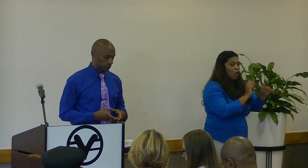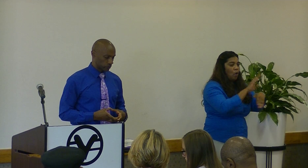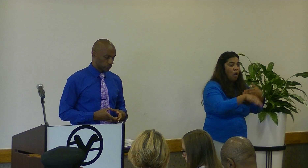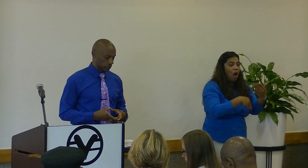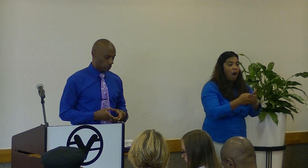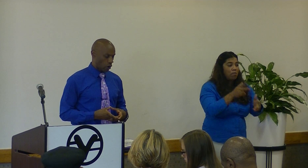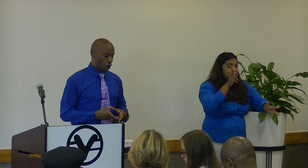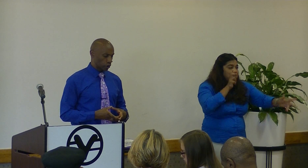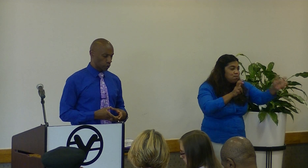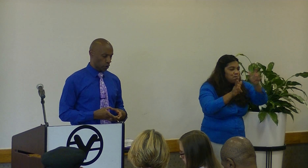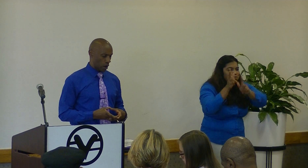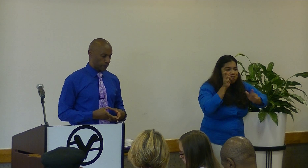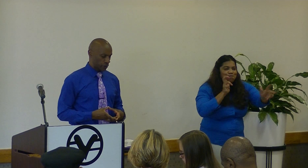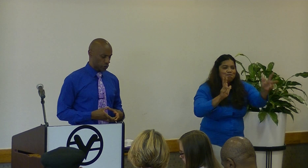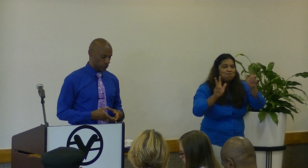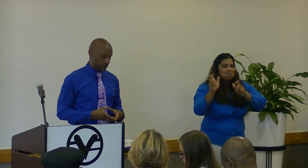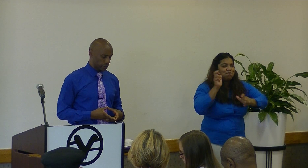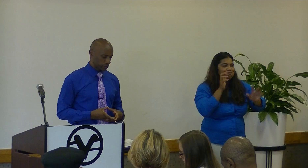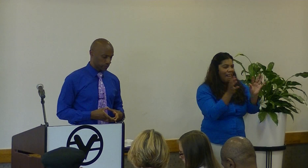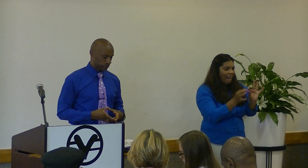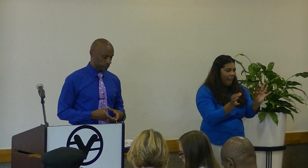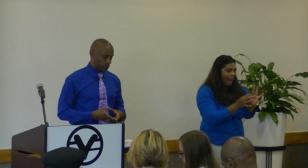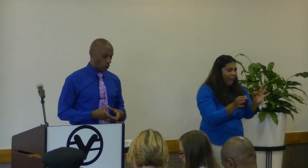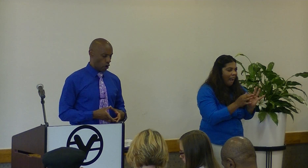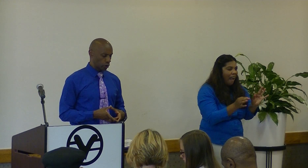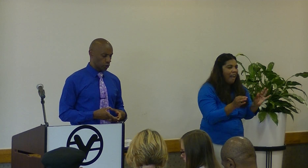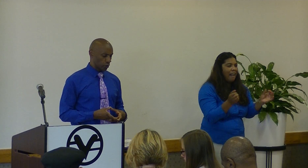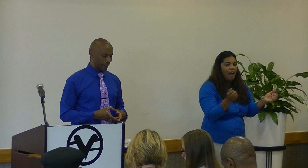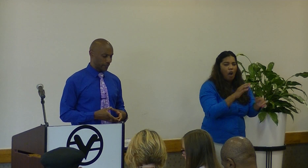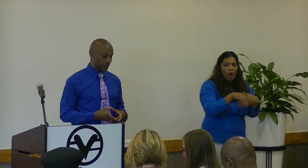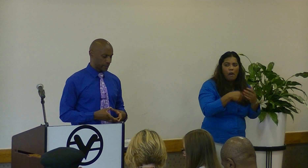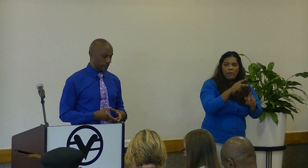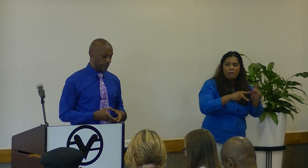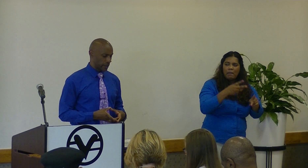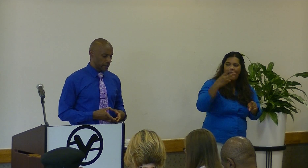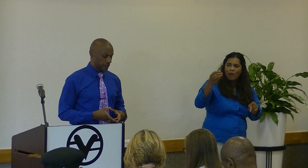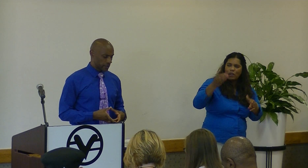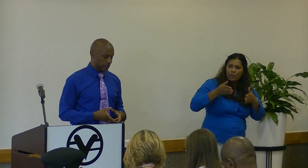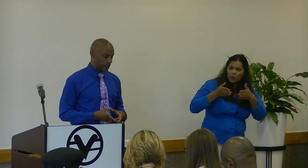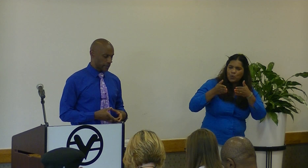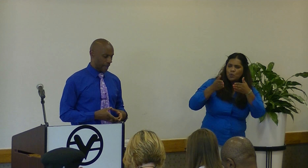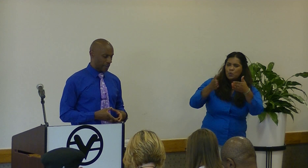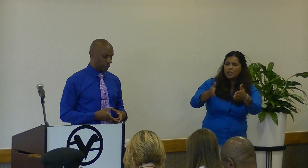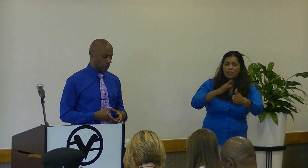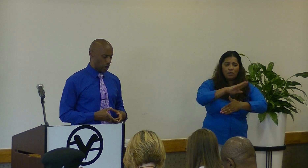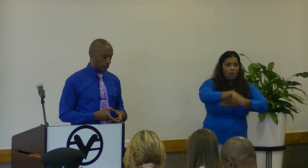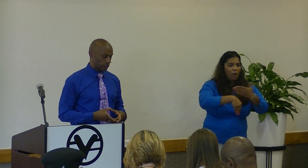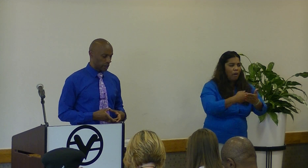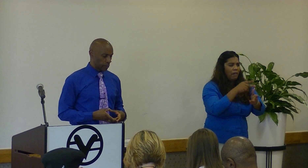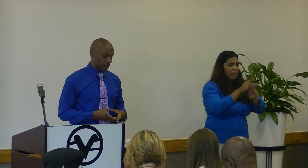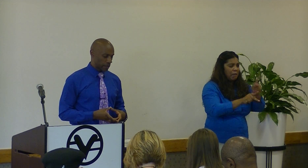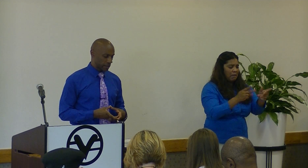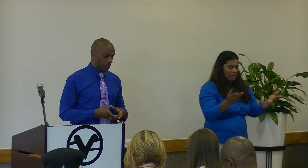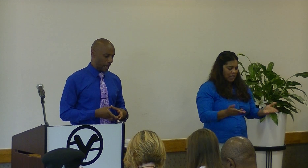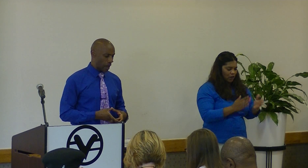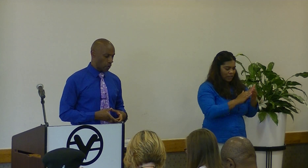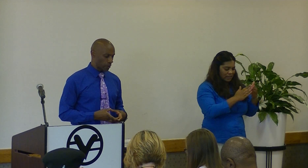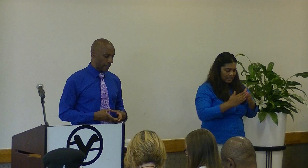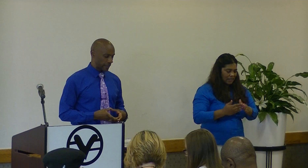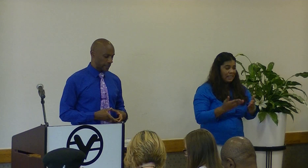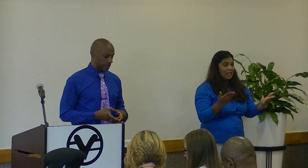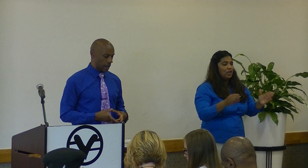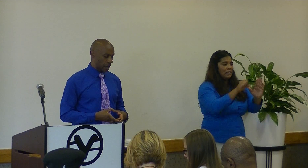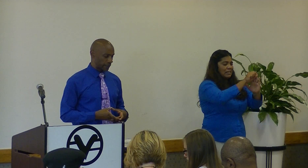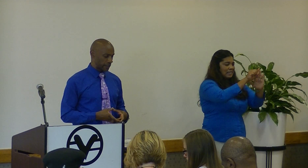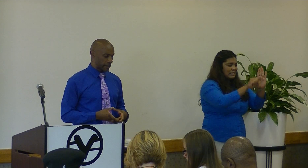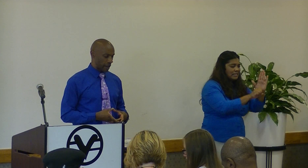words, all who are on this street, all who are in this city, this state, and beyond, because the power